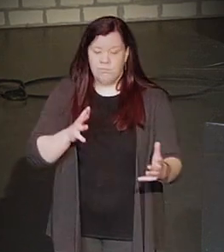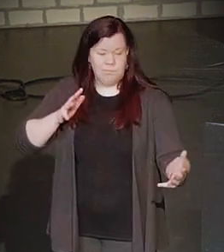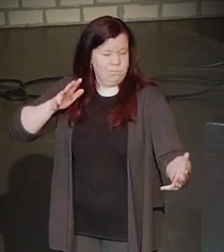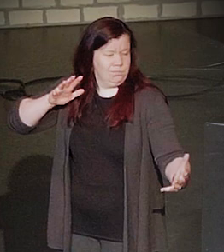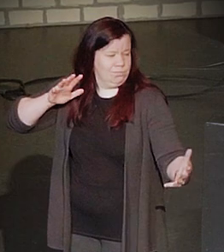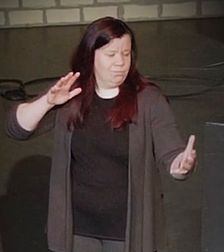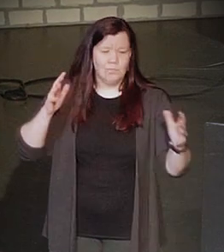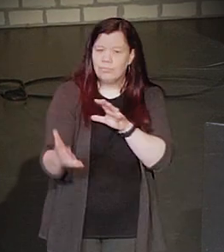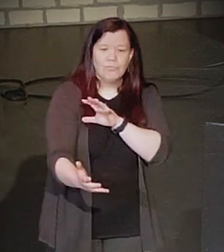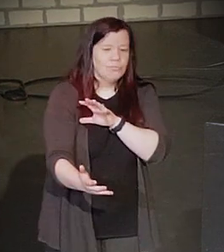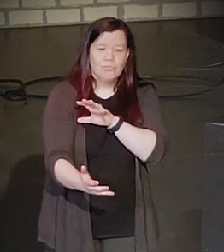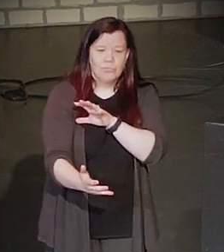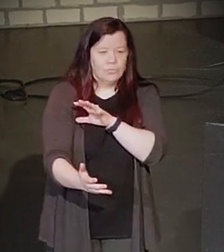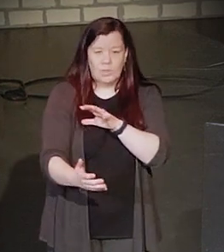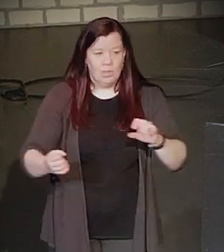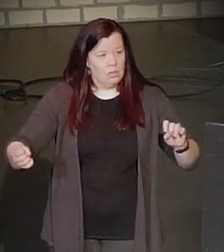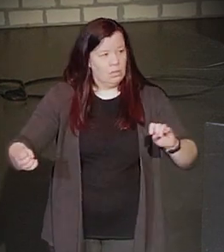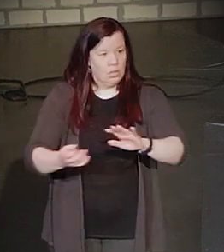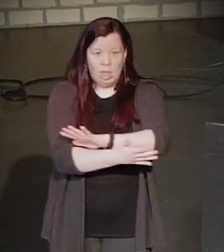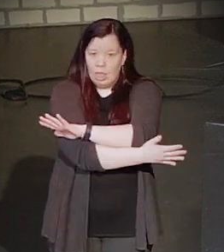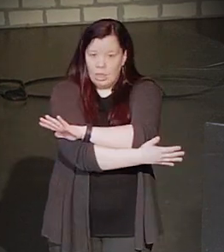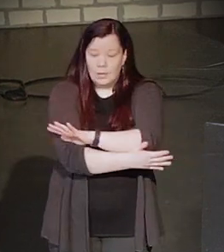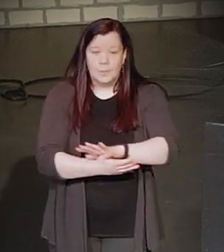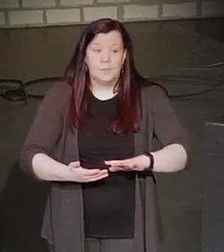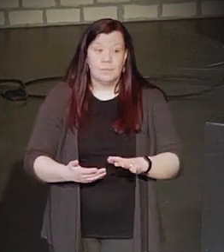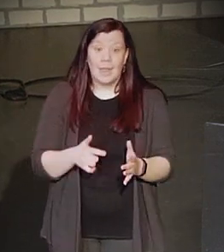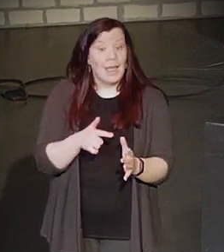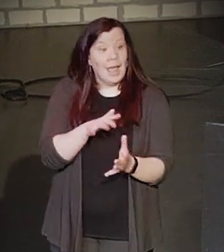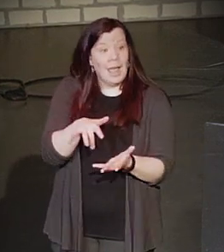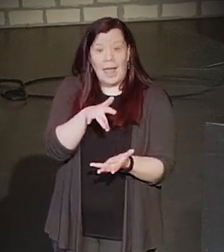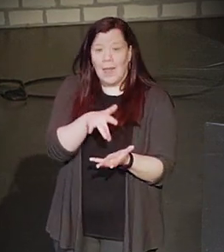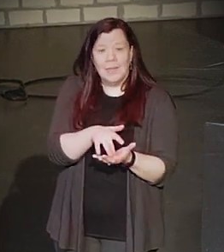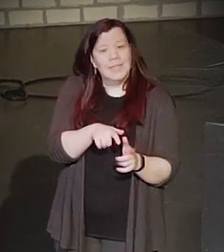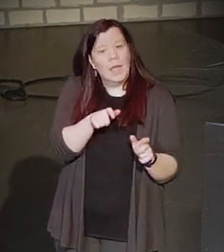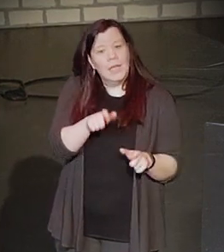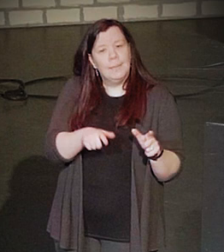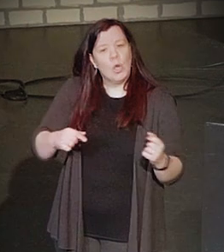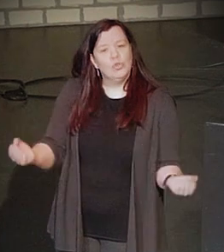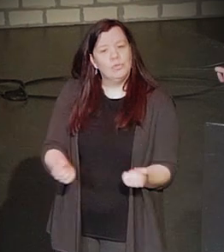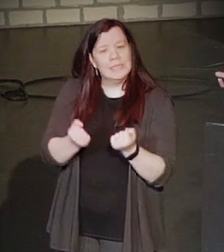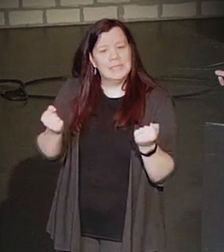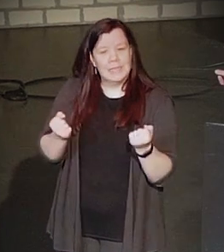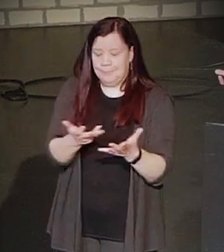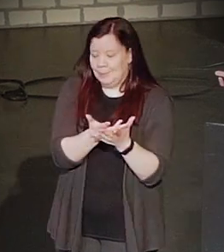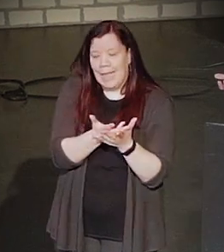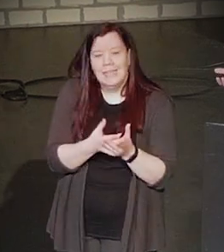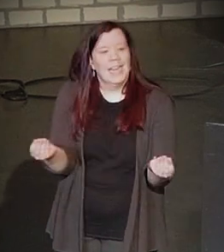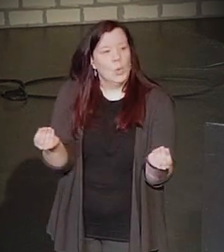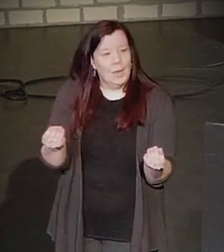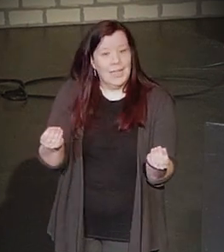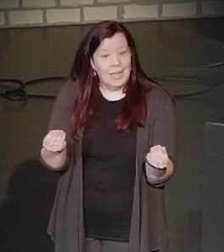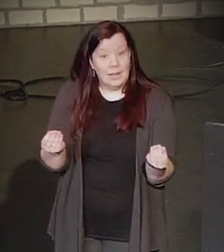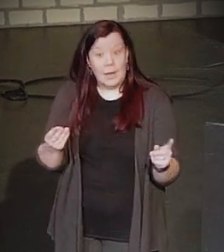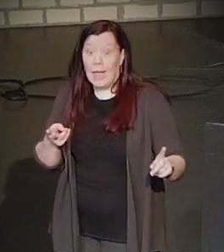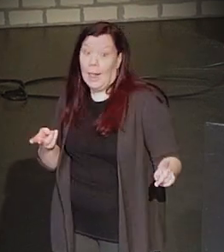thrown into a period of disarray, Athens' democracy being extinguished